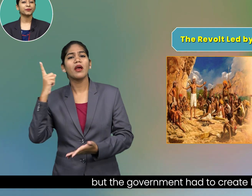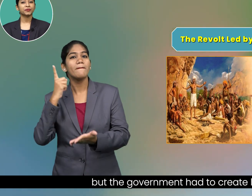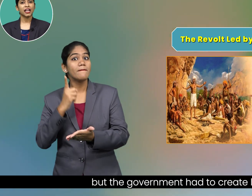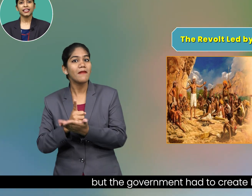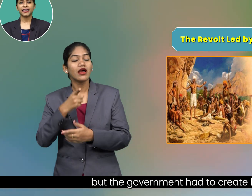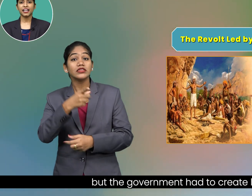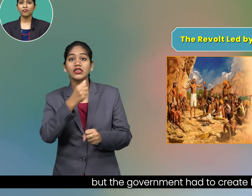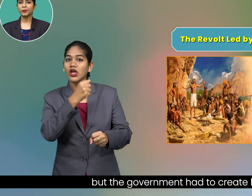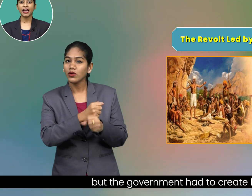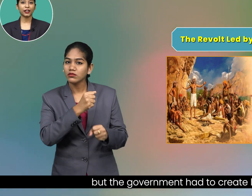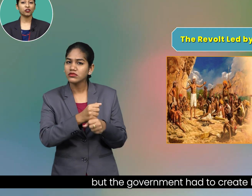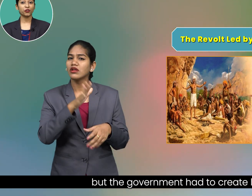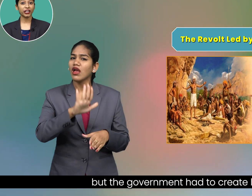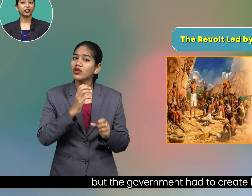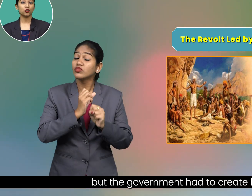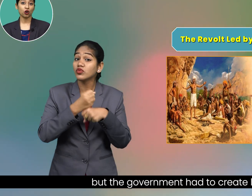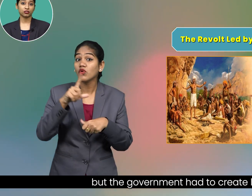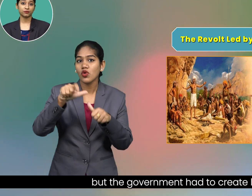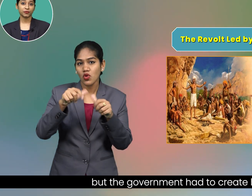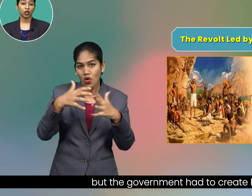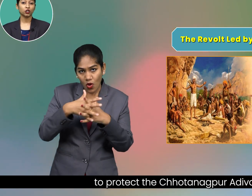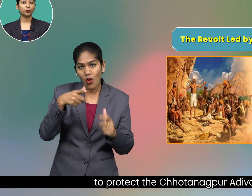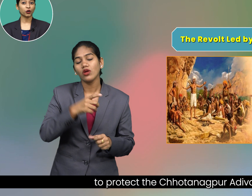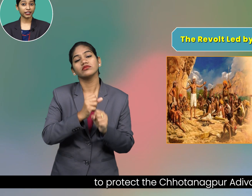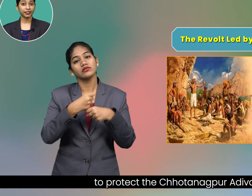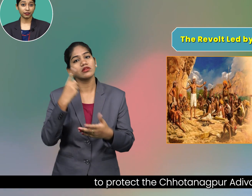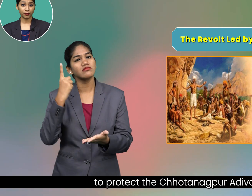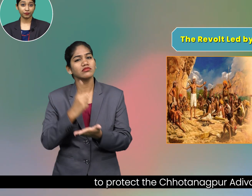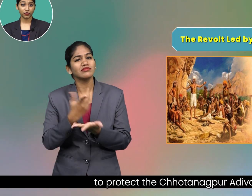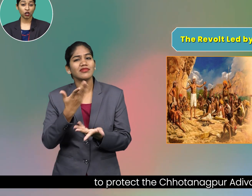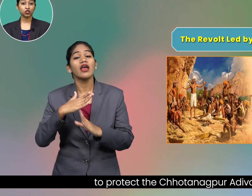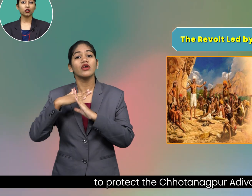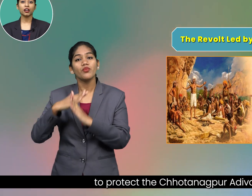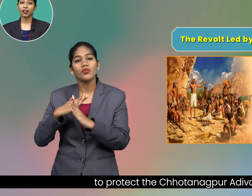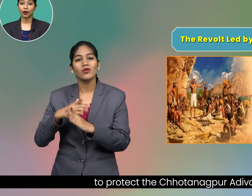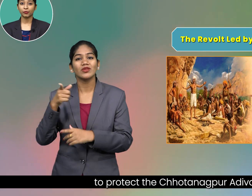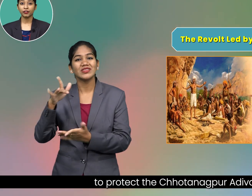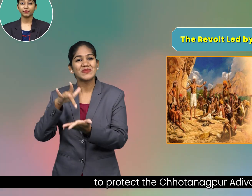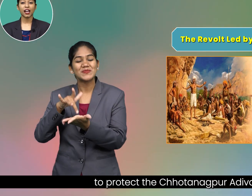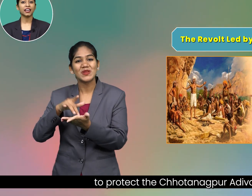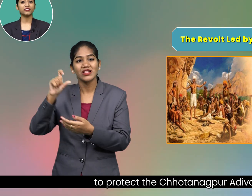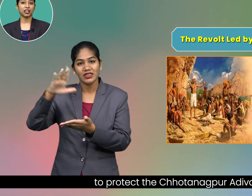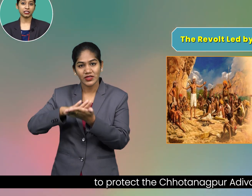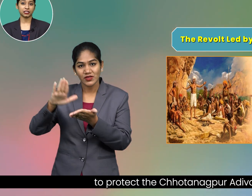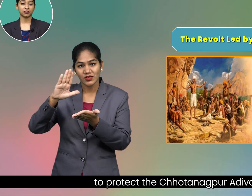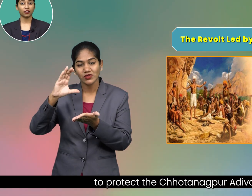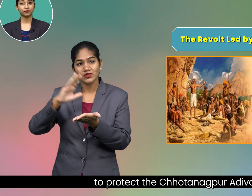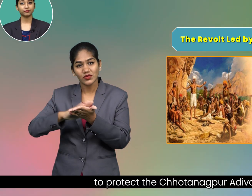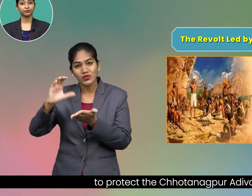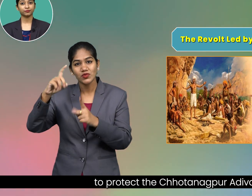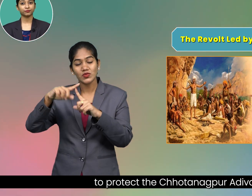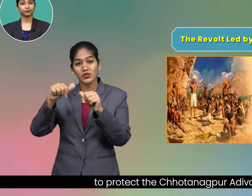But the government had to create laws to protect the Chota Nagpur Adivasis.